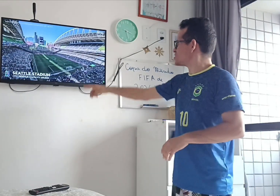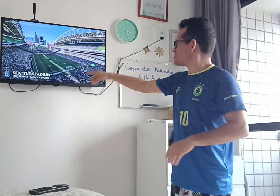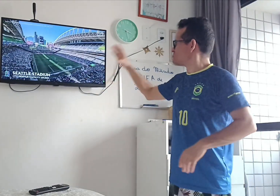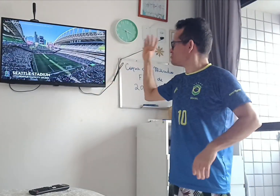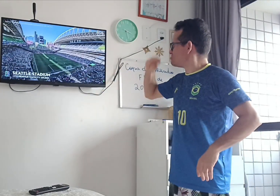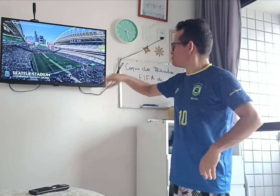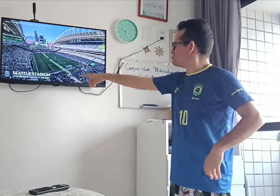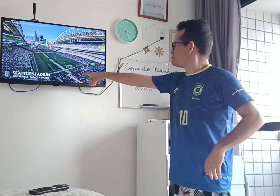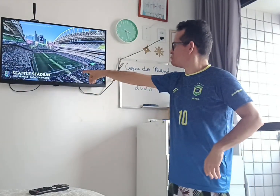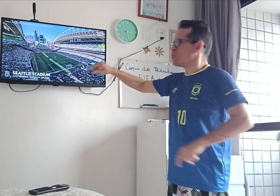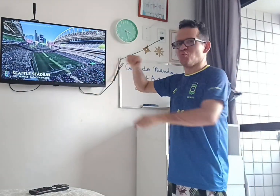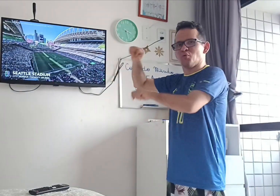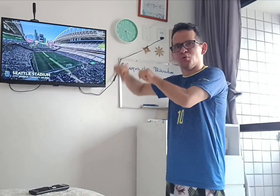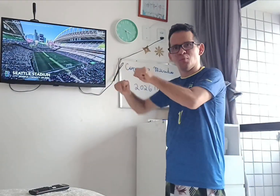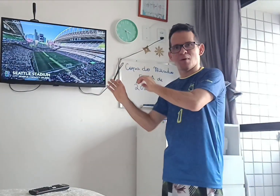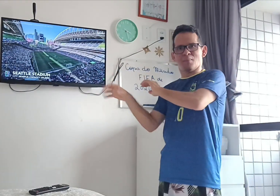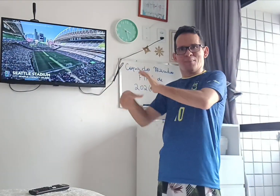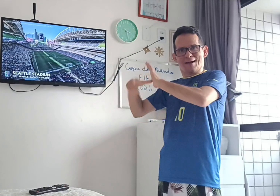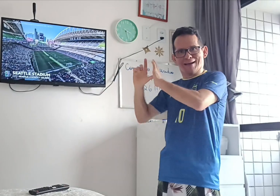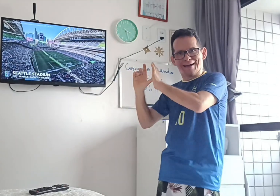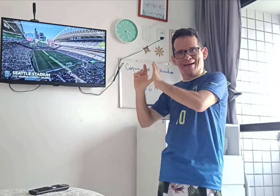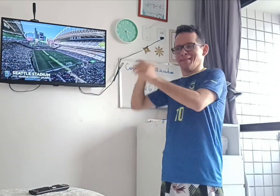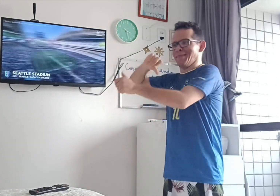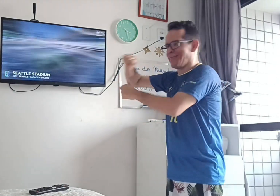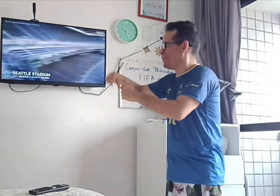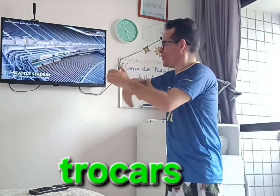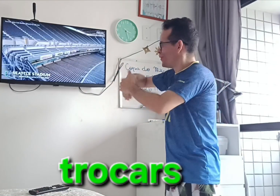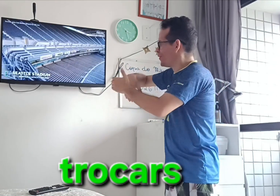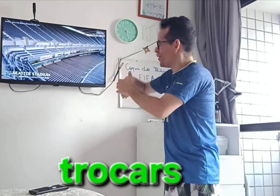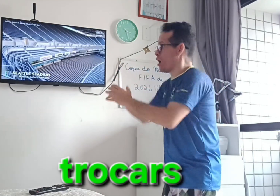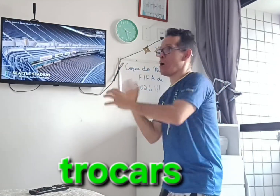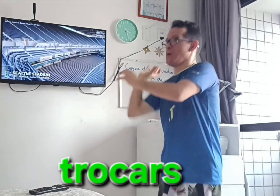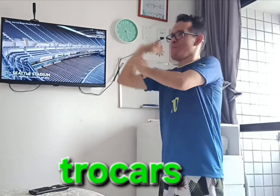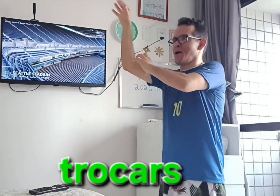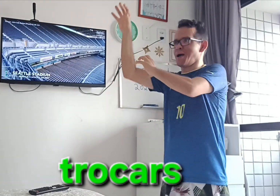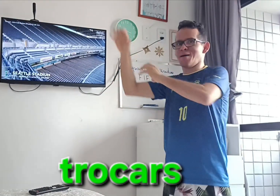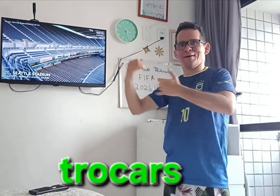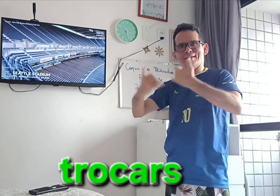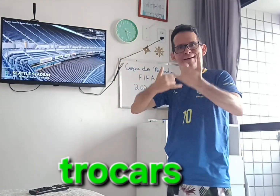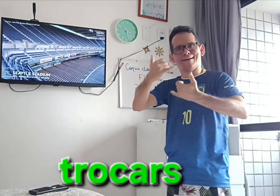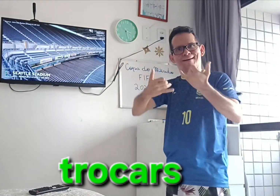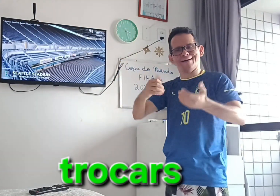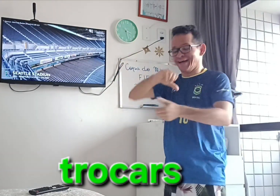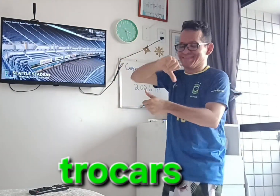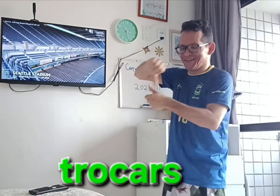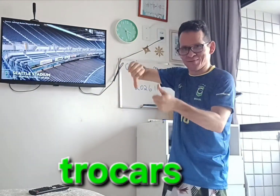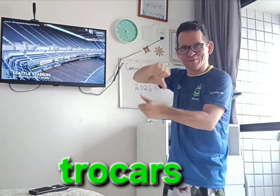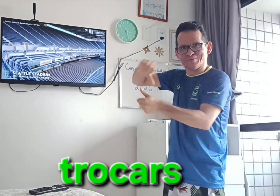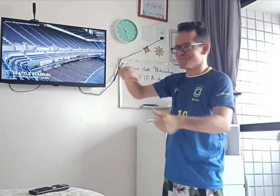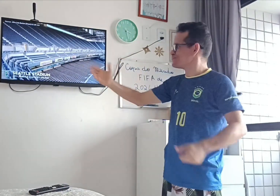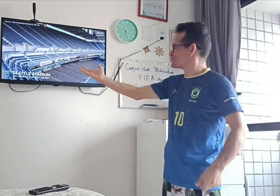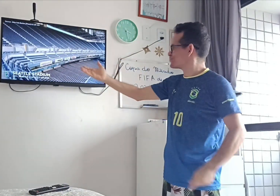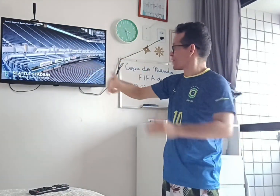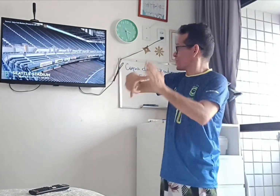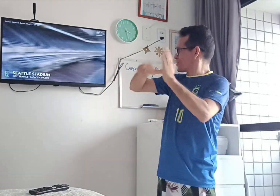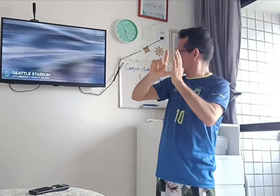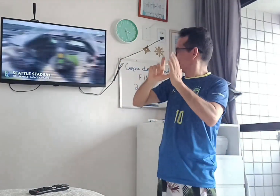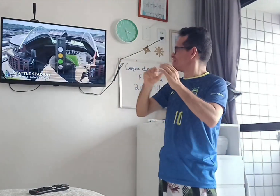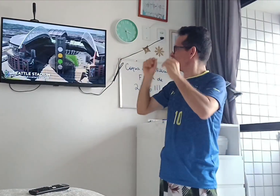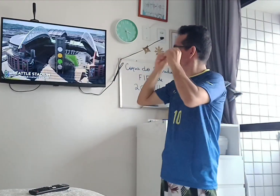round of 16 match. Most of the seats run along the sides of the pitch under 2 long arch-supported roofs, while brick-clad facades, steep